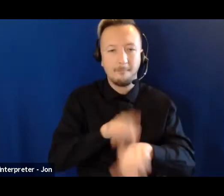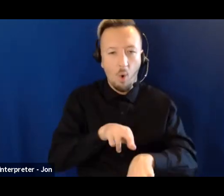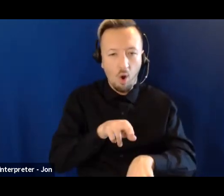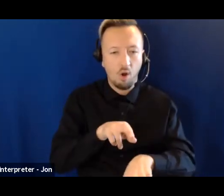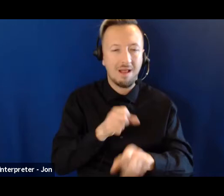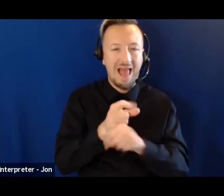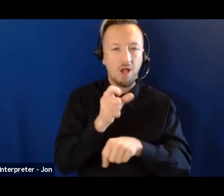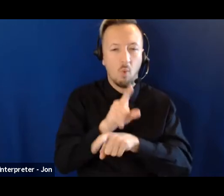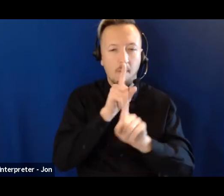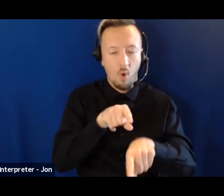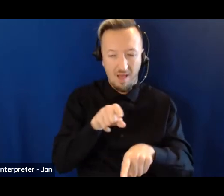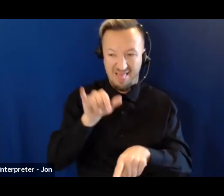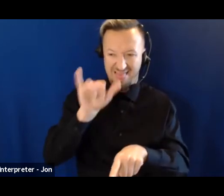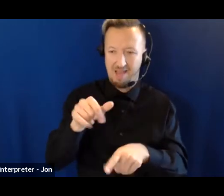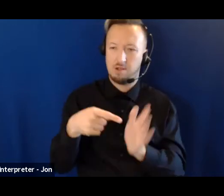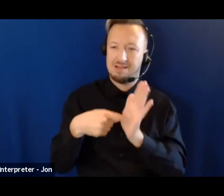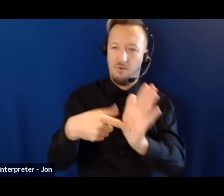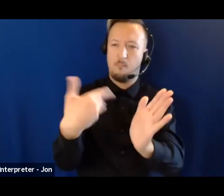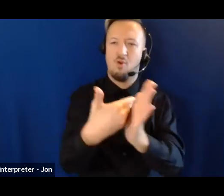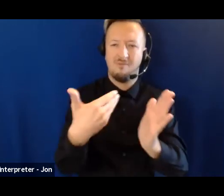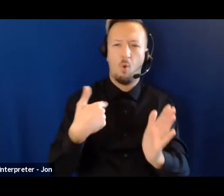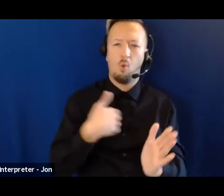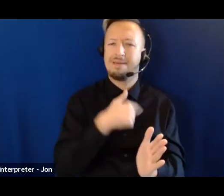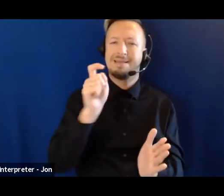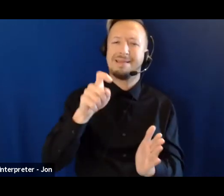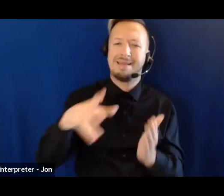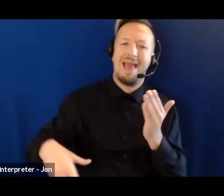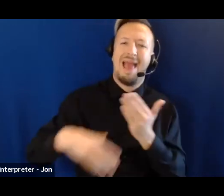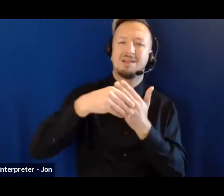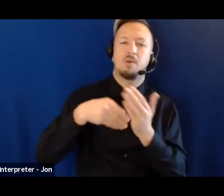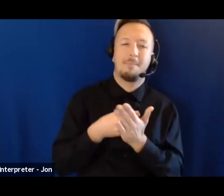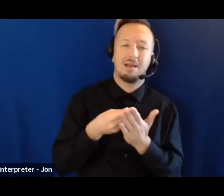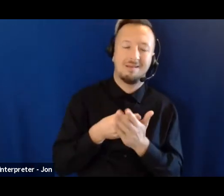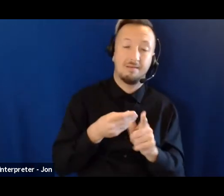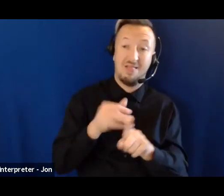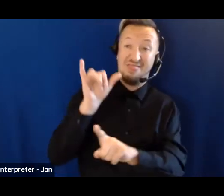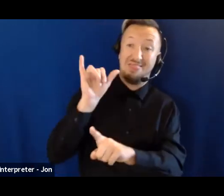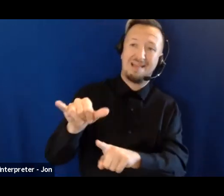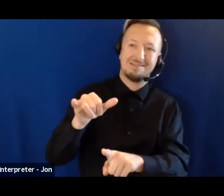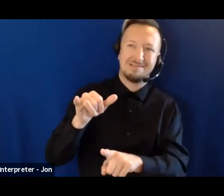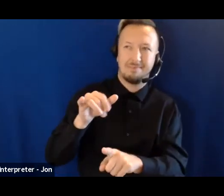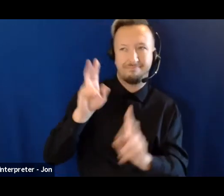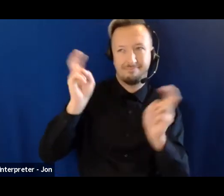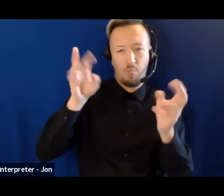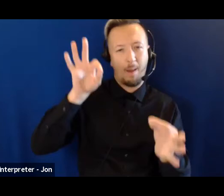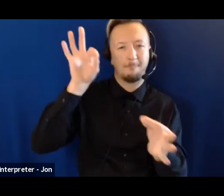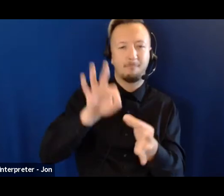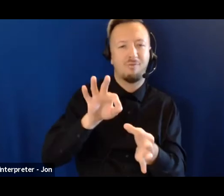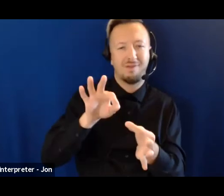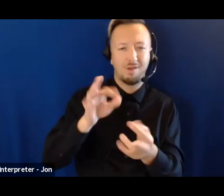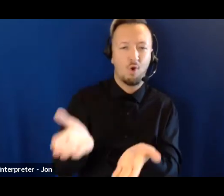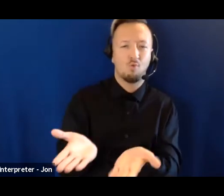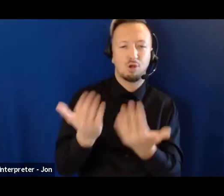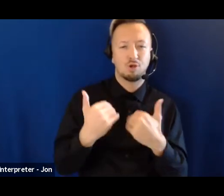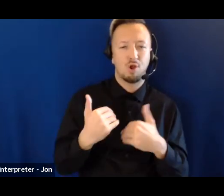are needed. I mean, that's the perfect return on investment, in my opinion, for those centers to work with their SILC and to